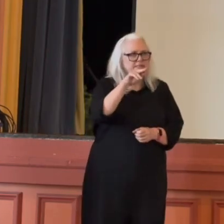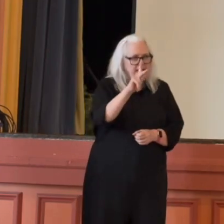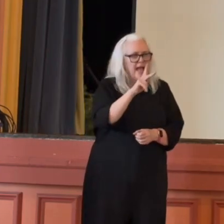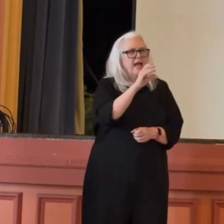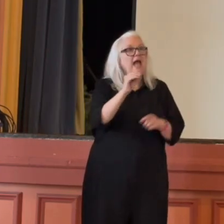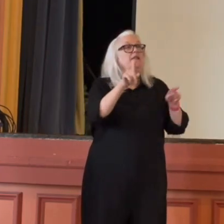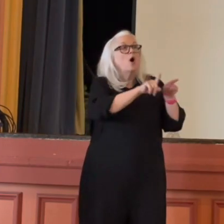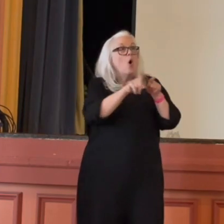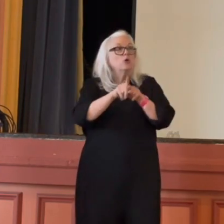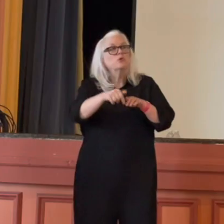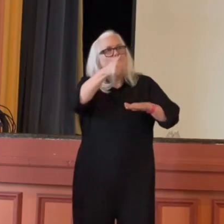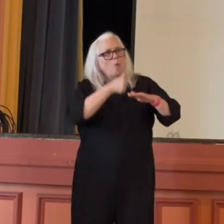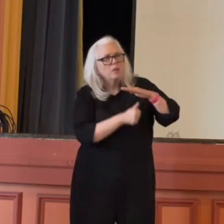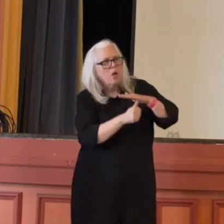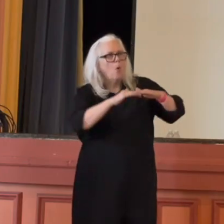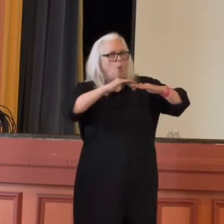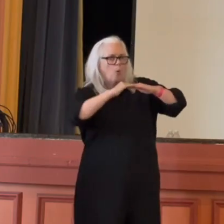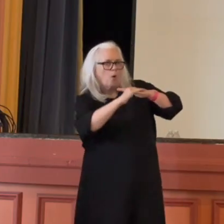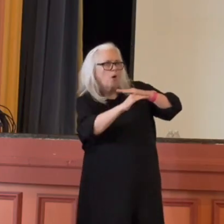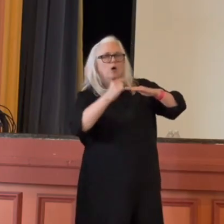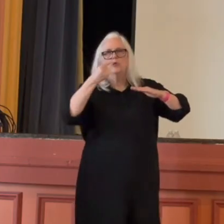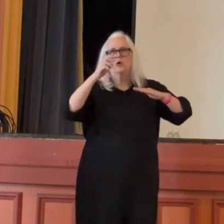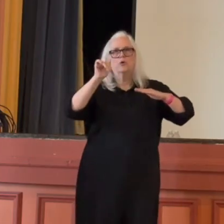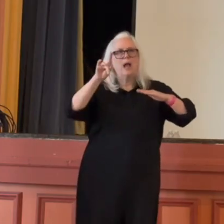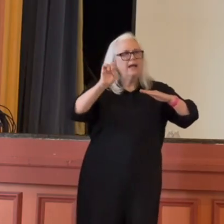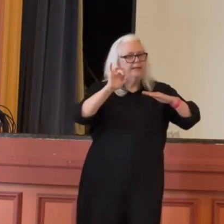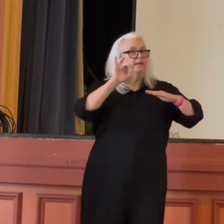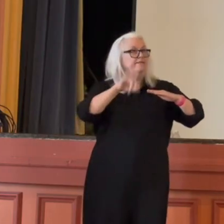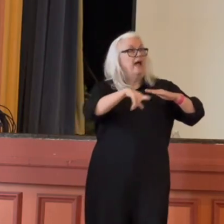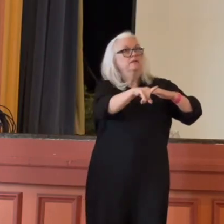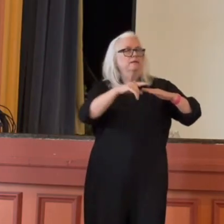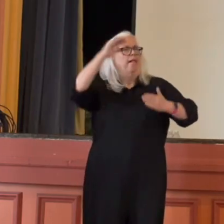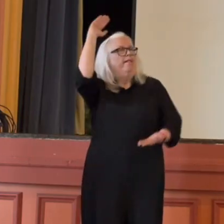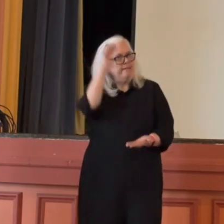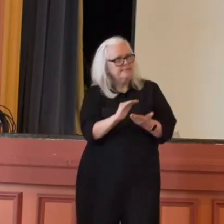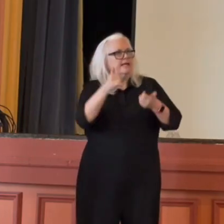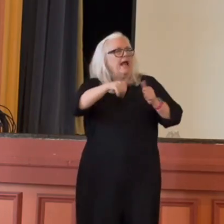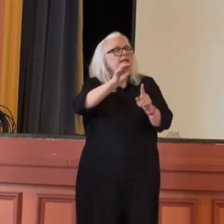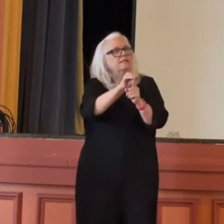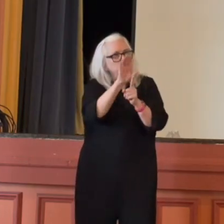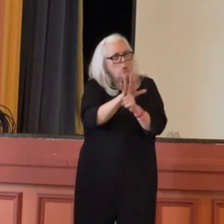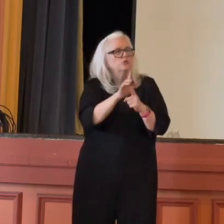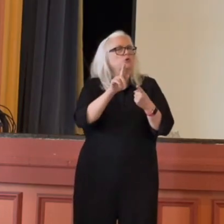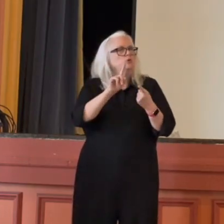And again, that lessens the exposure to any odors, but they